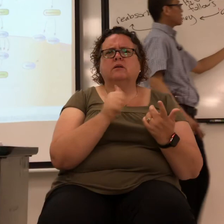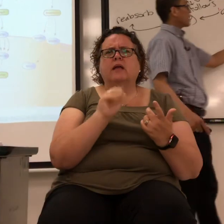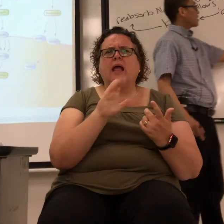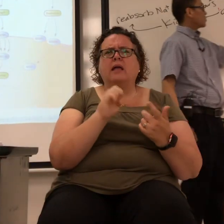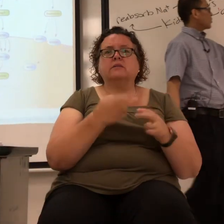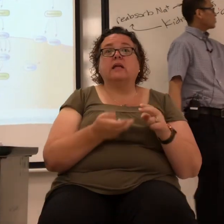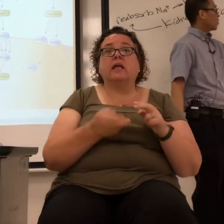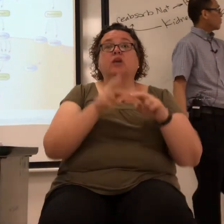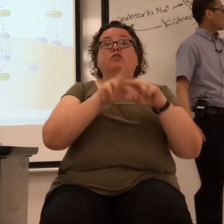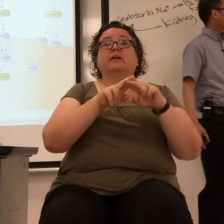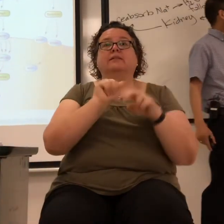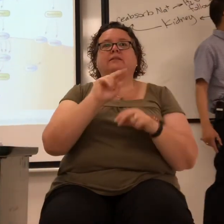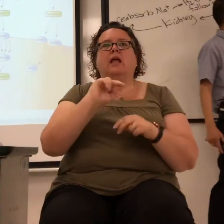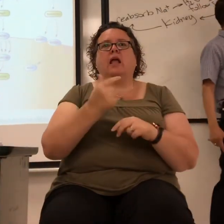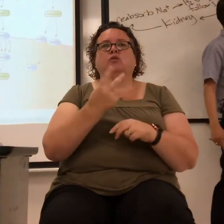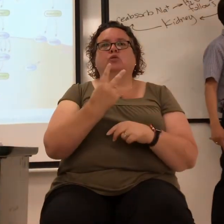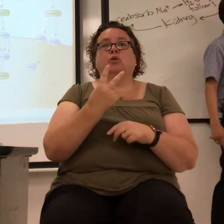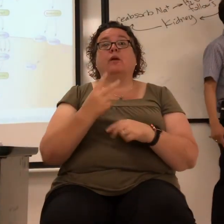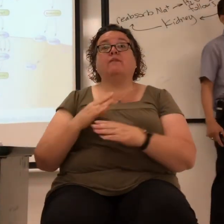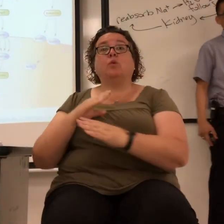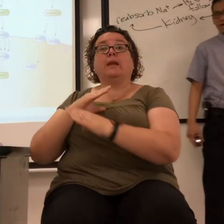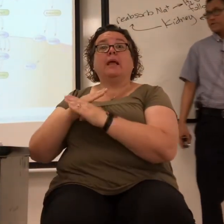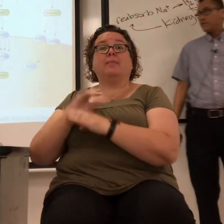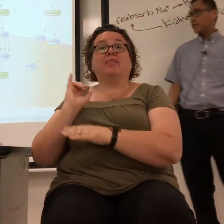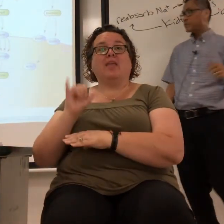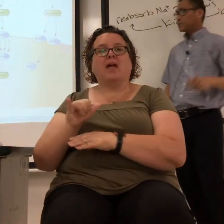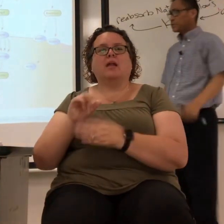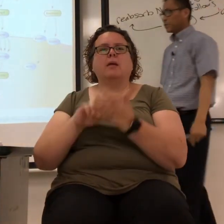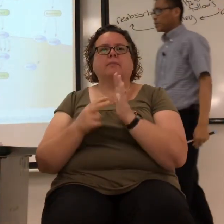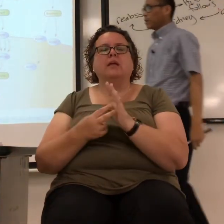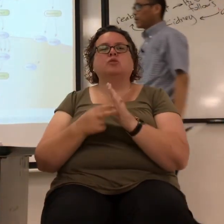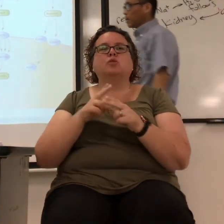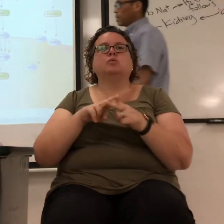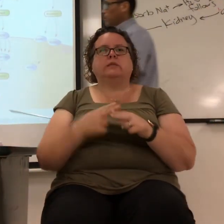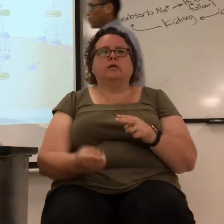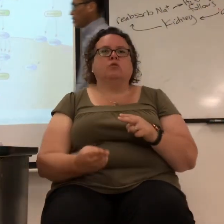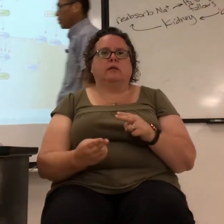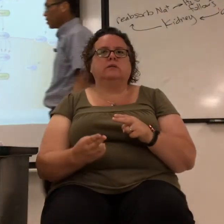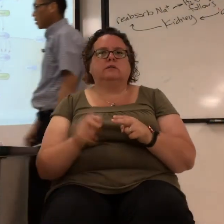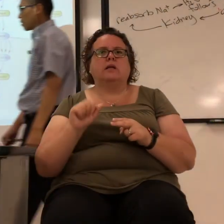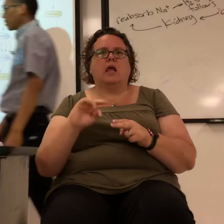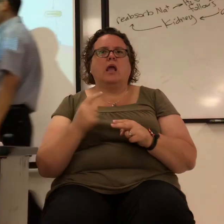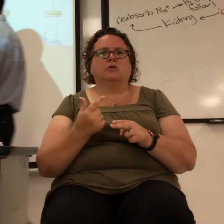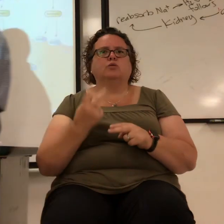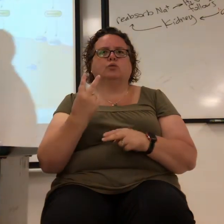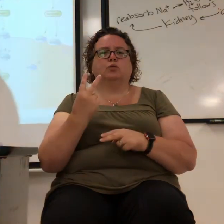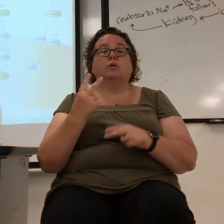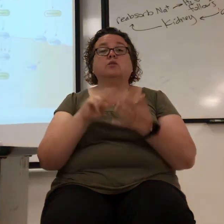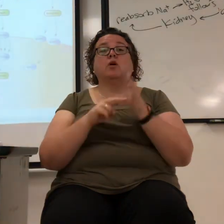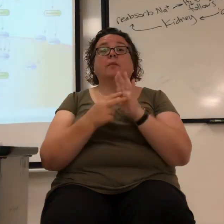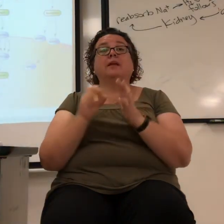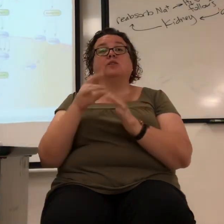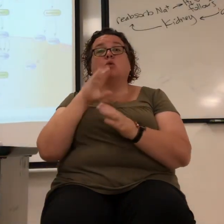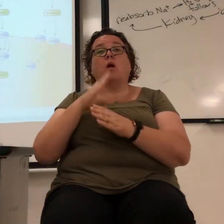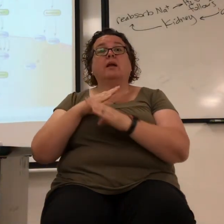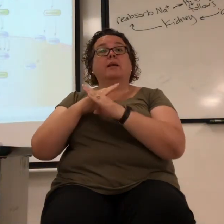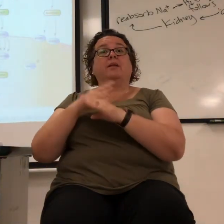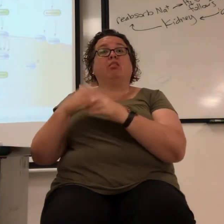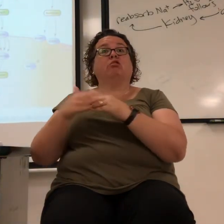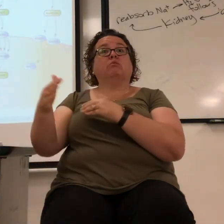It increases Ang II. So if you inhibit ACE, you decrease angiotensin II. So if you're inhibiting the rest of the